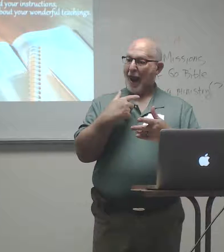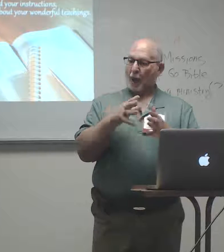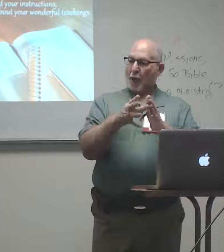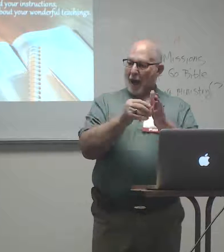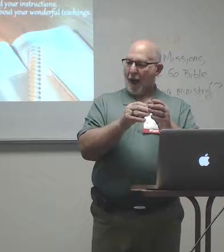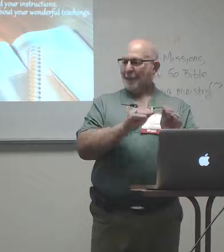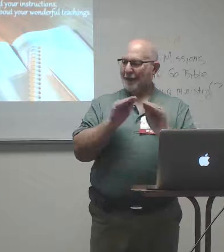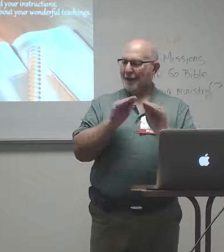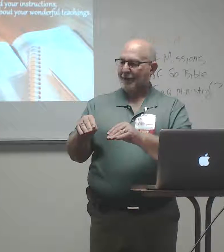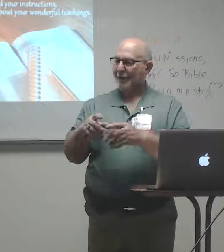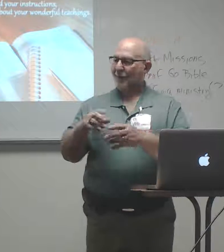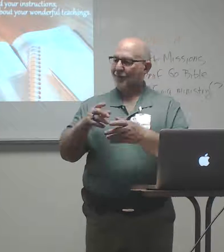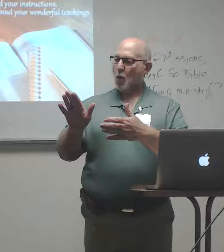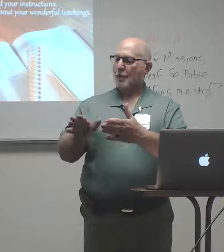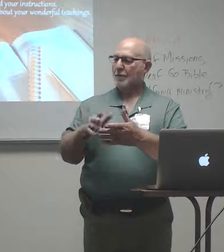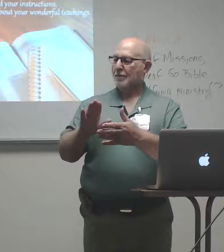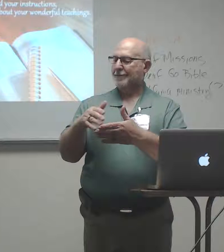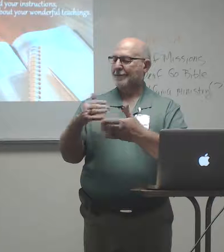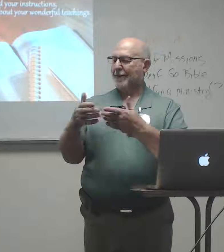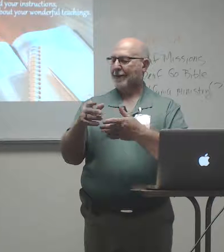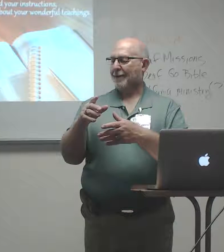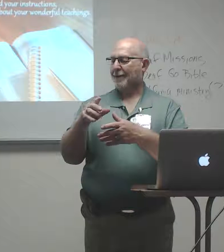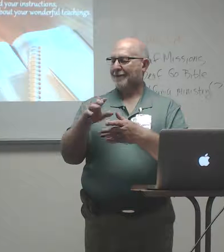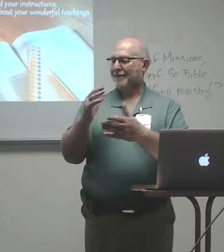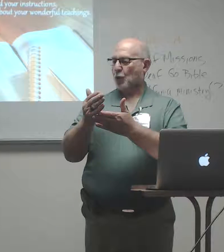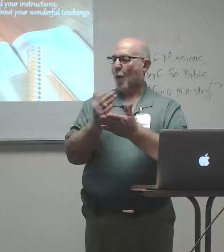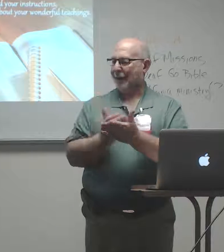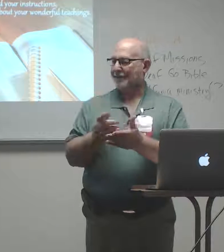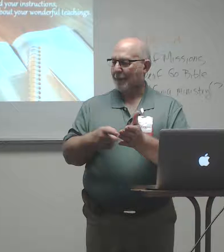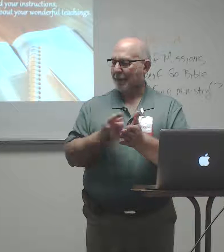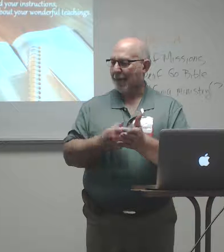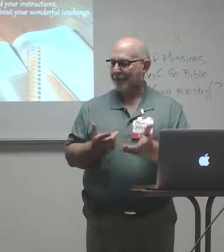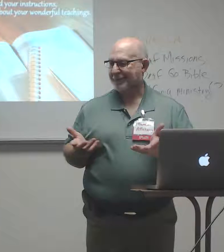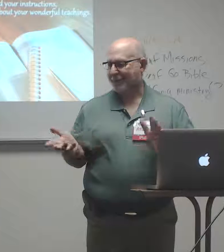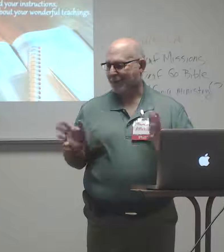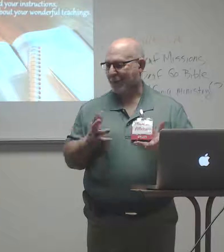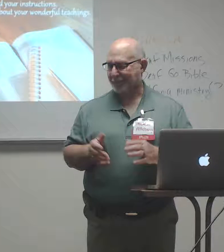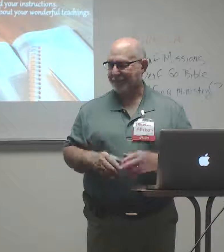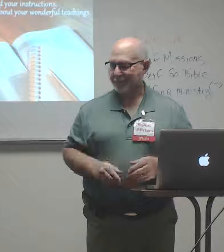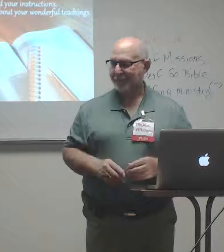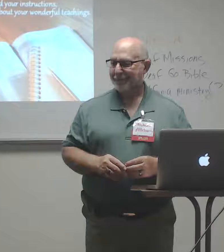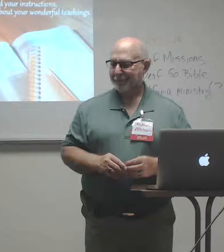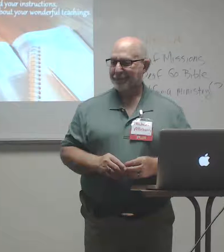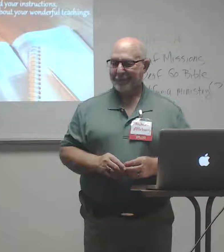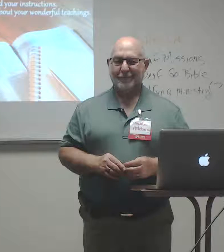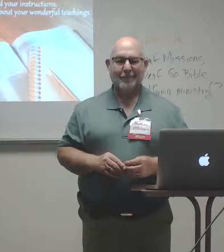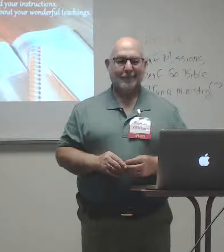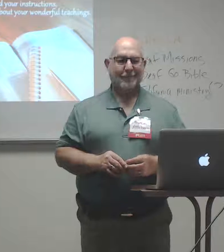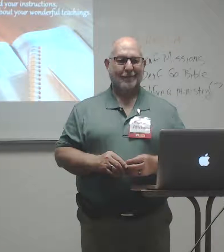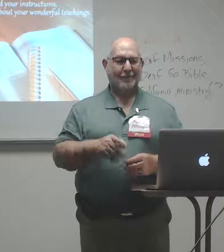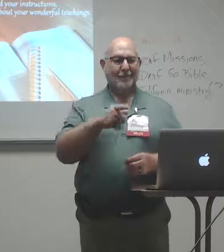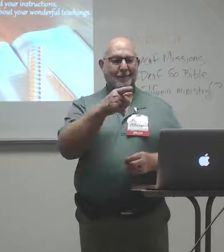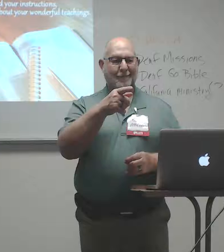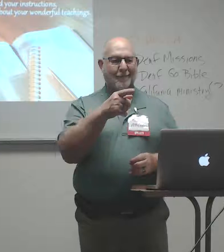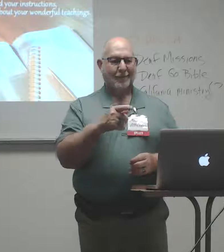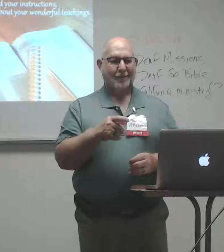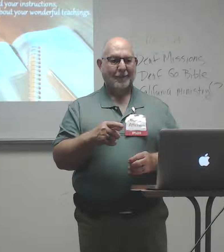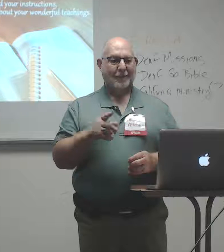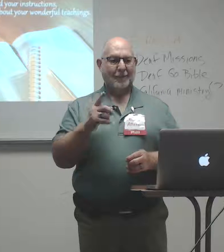there, and I'm able to copy from that and be able to make it a lot easier to understand. The question from